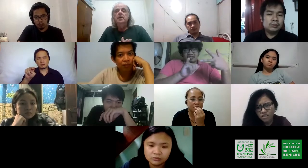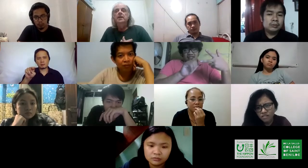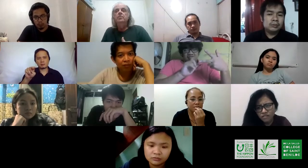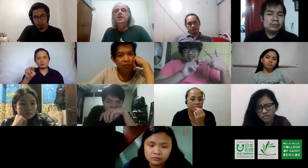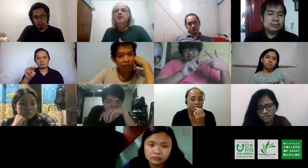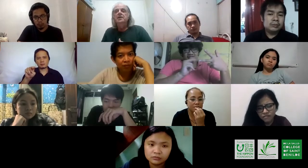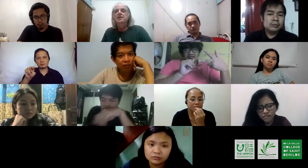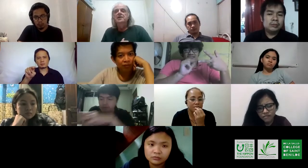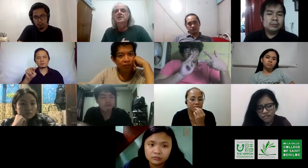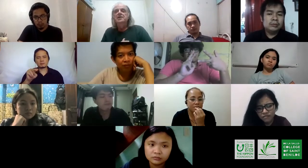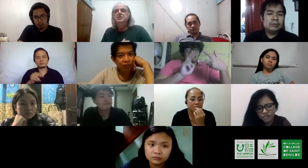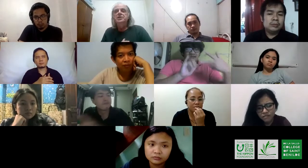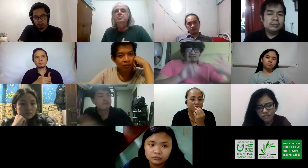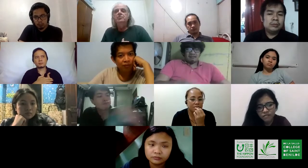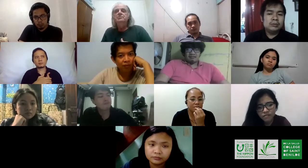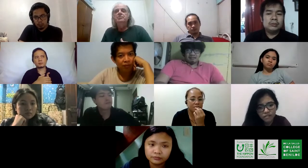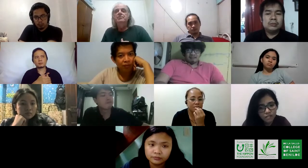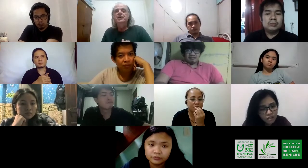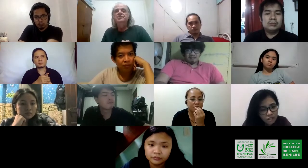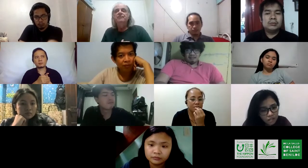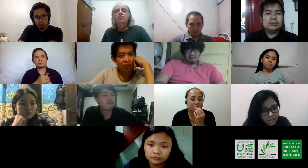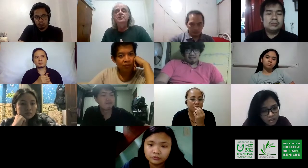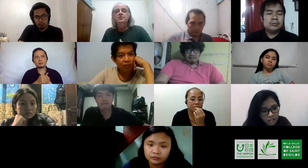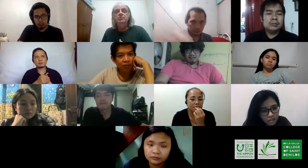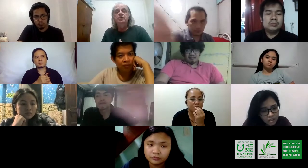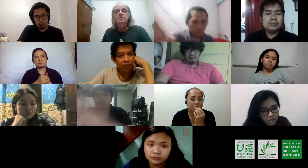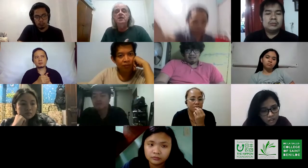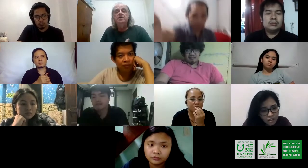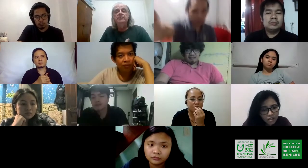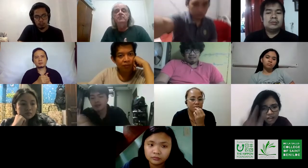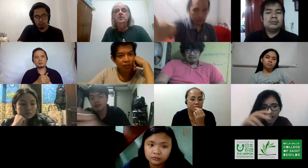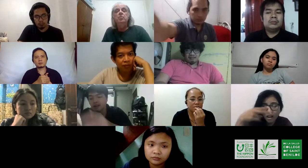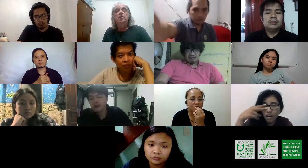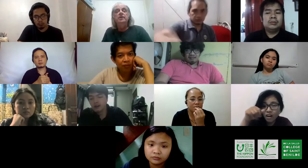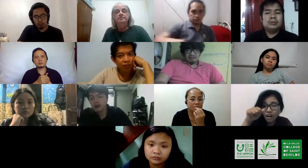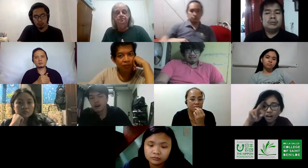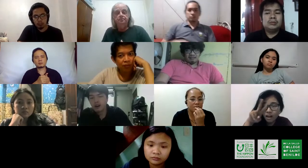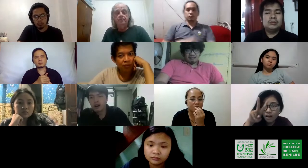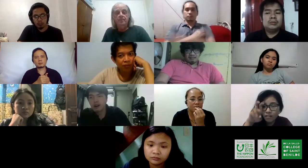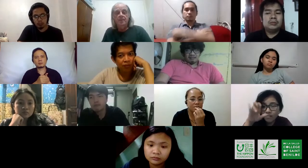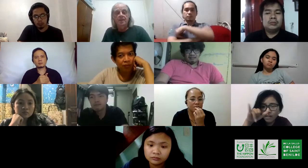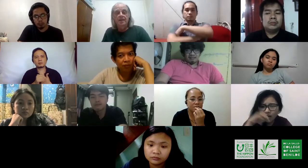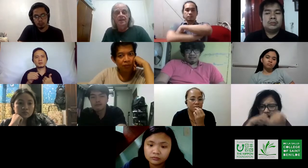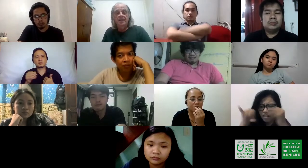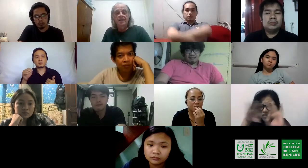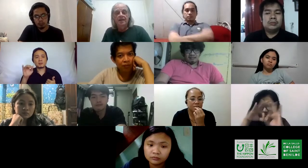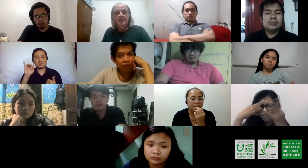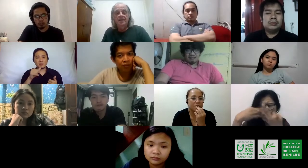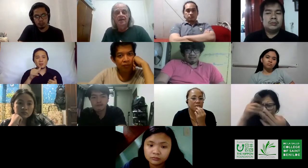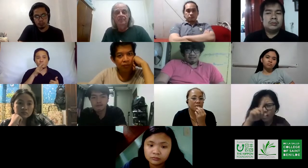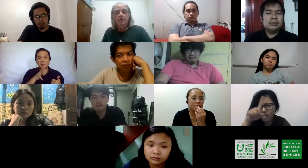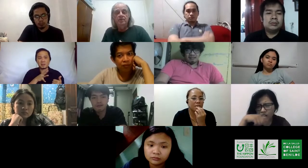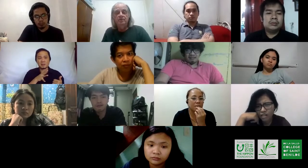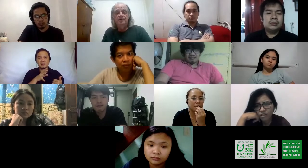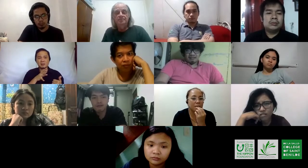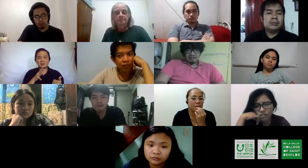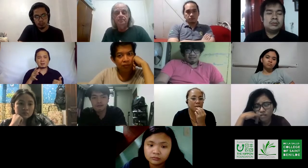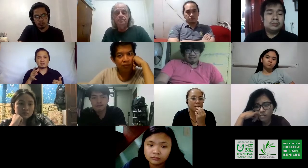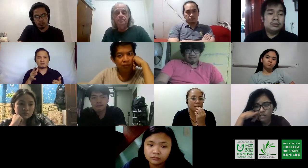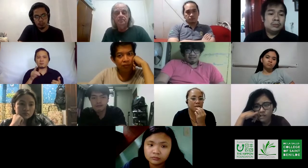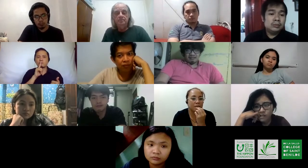So anyway, she was pretty much forced to resign from the board of